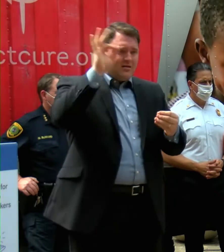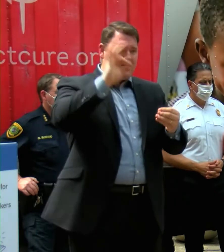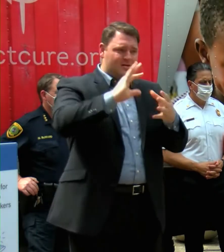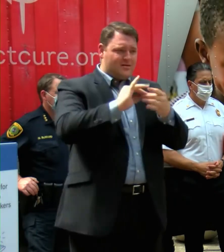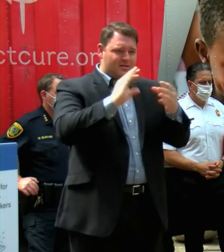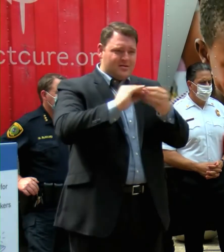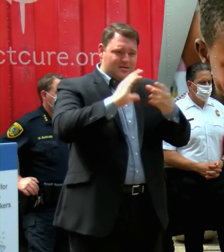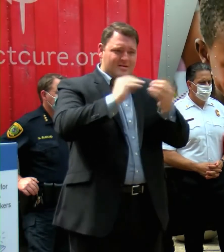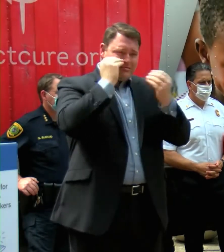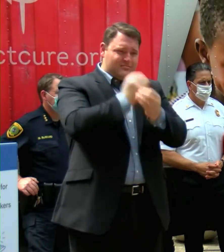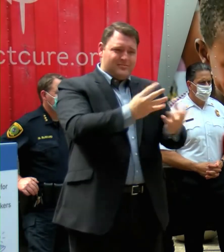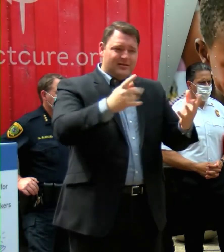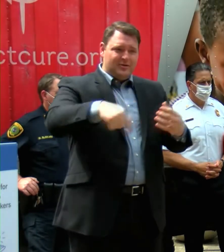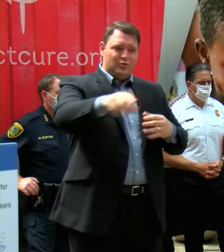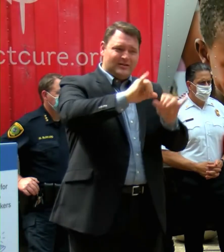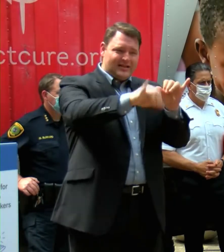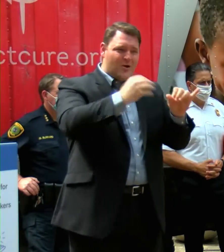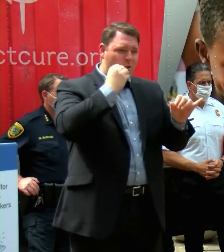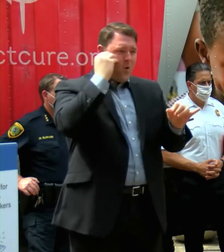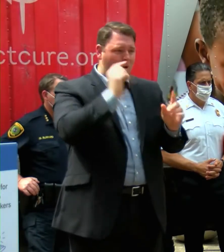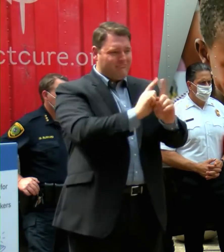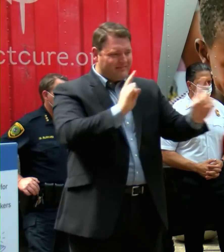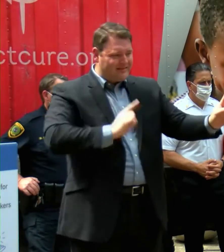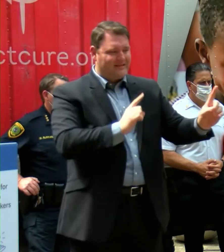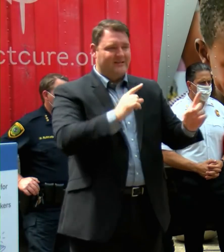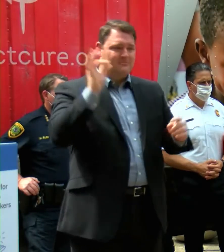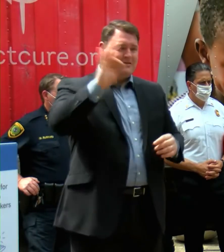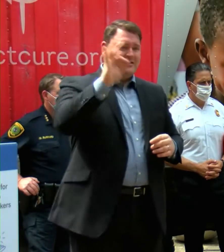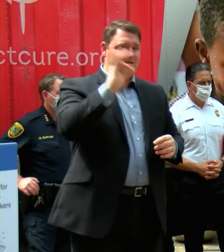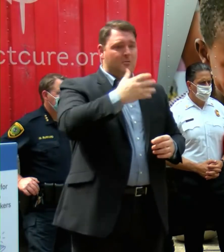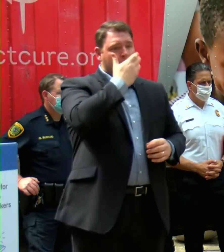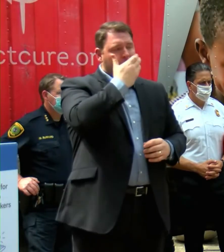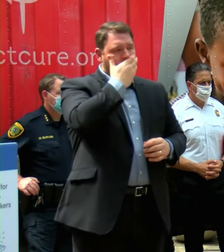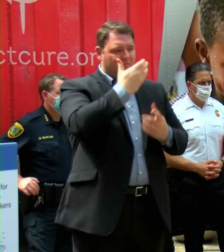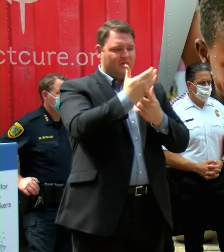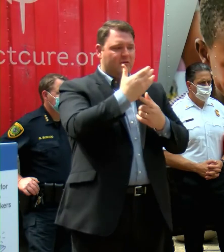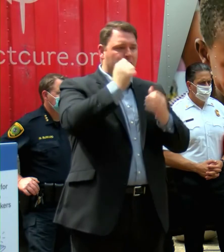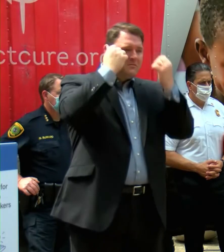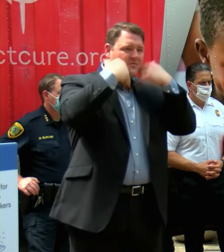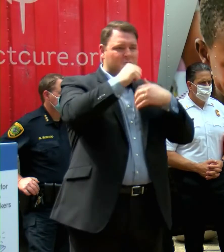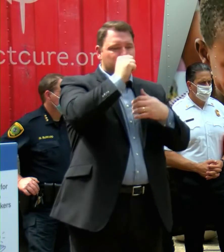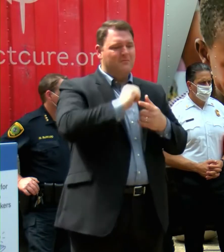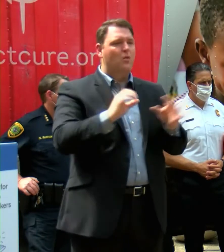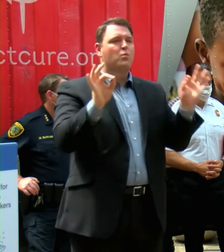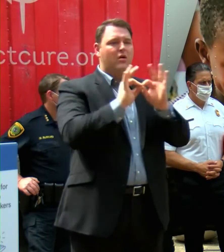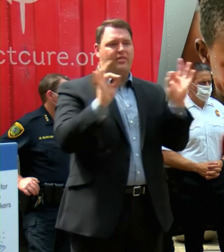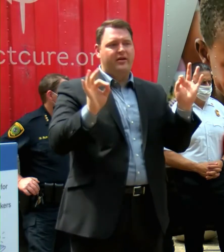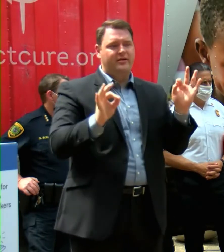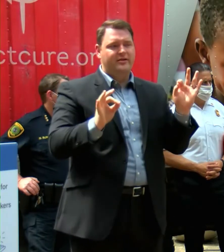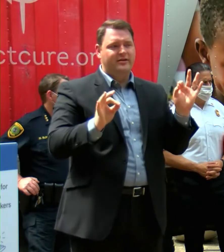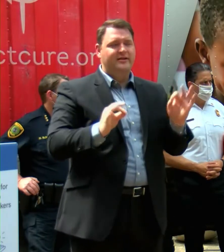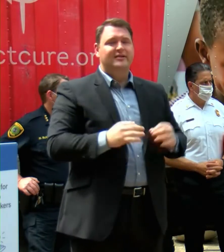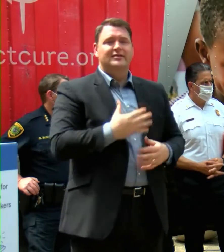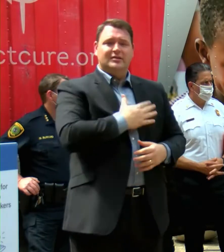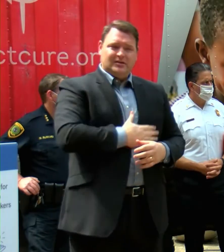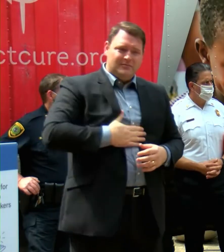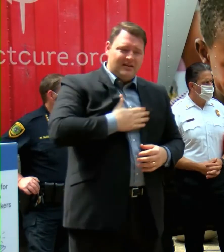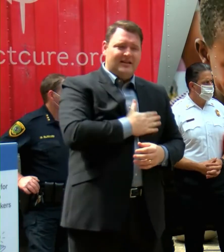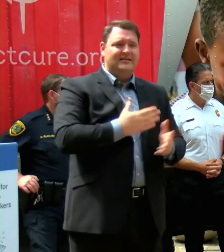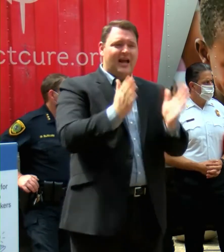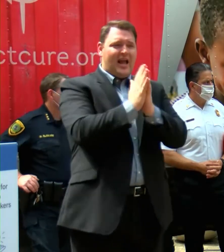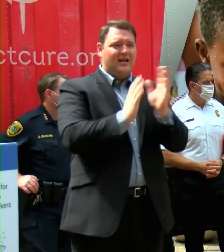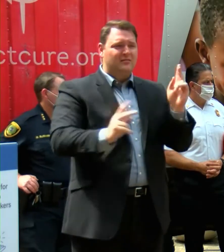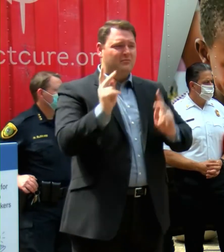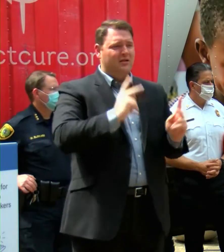home and to engage in social distancing, then the discomfort is worth it. And so I am asking people to experience